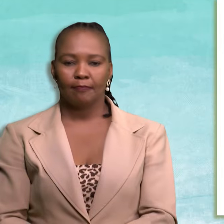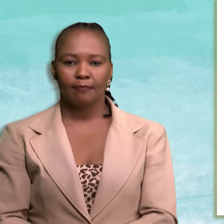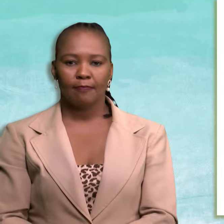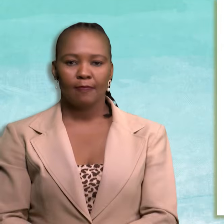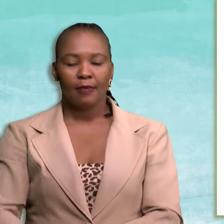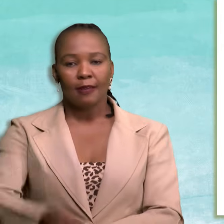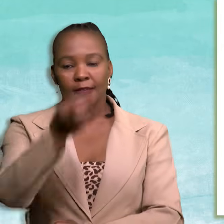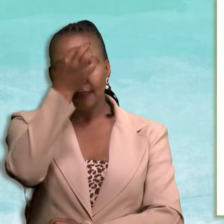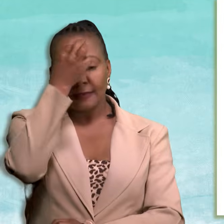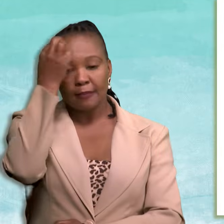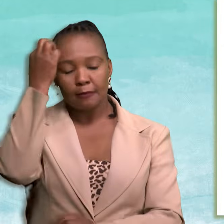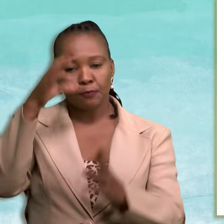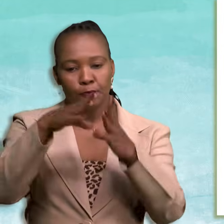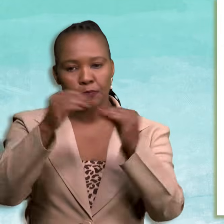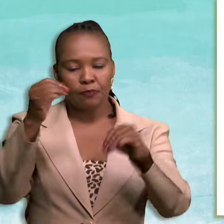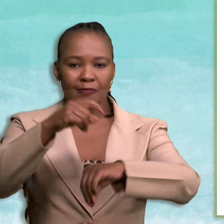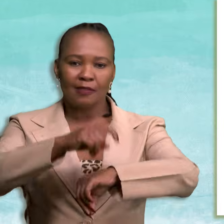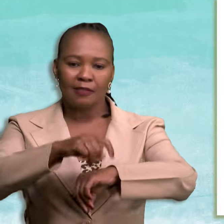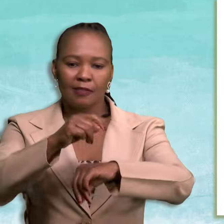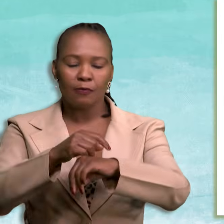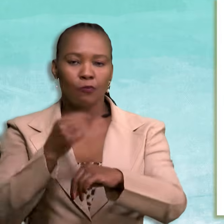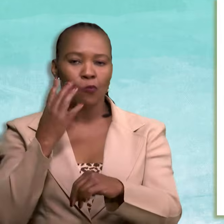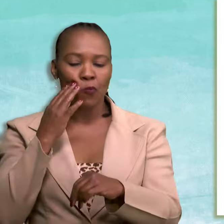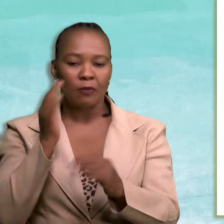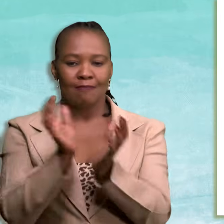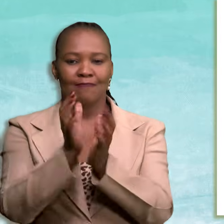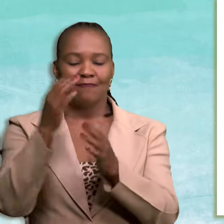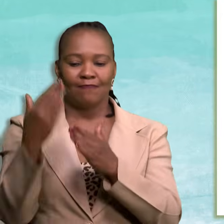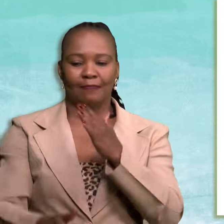The minutes conclude with the time that the meeting ends.